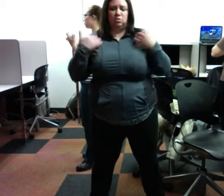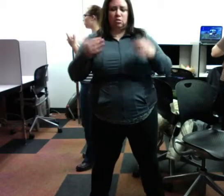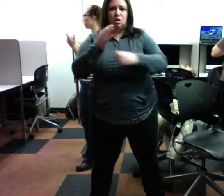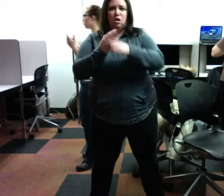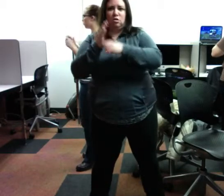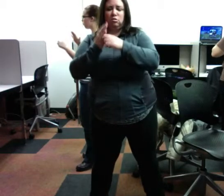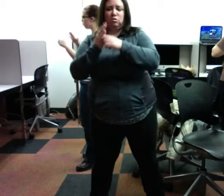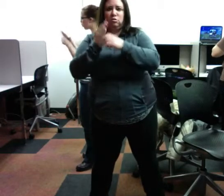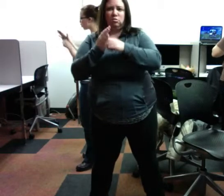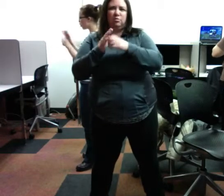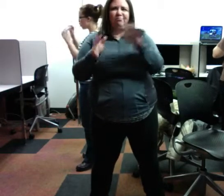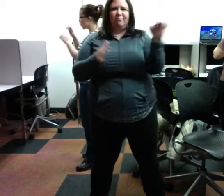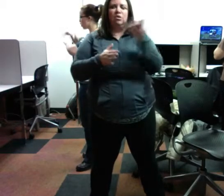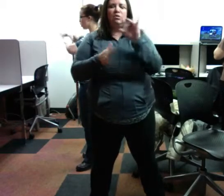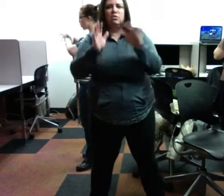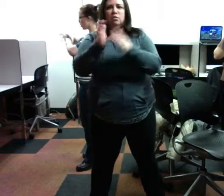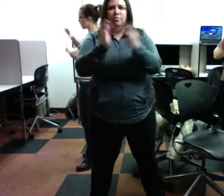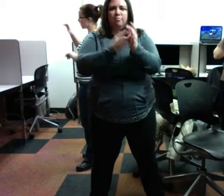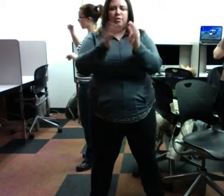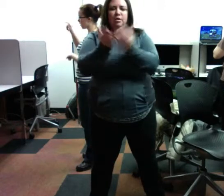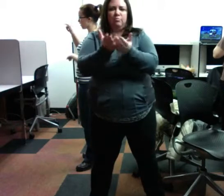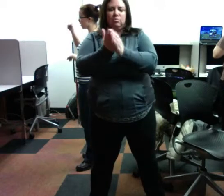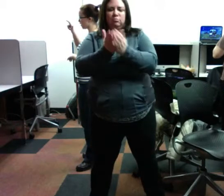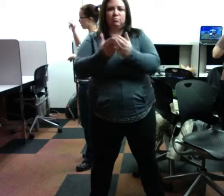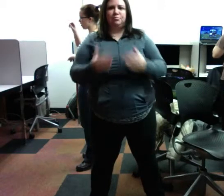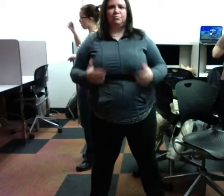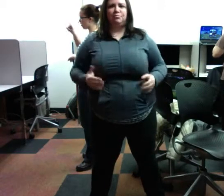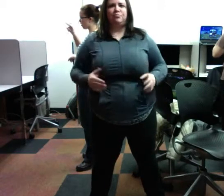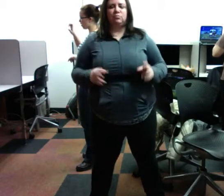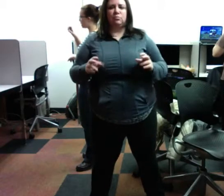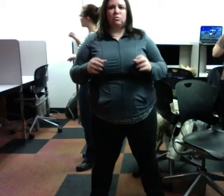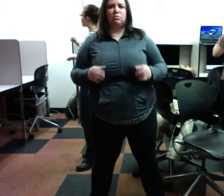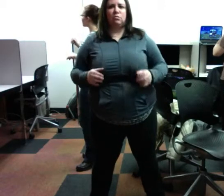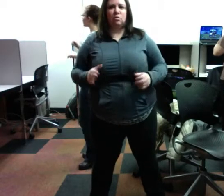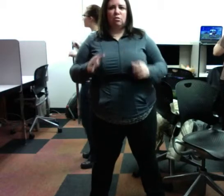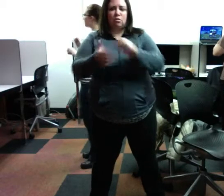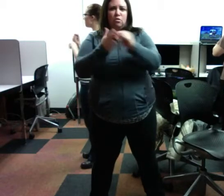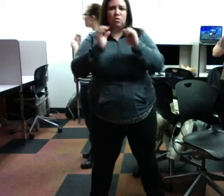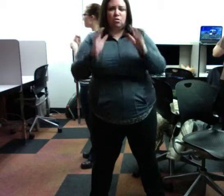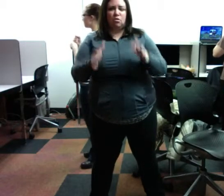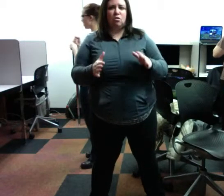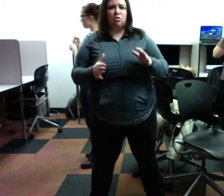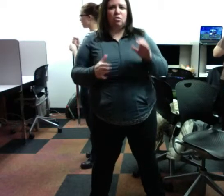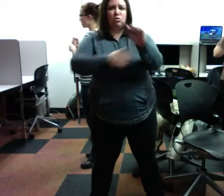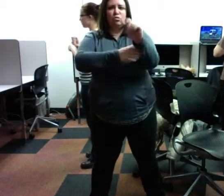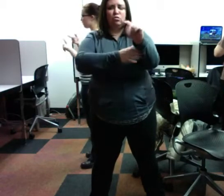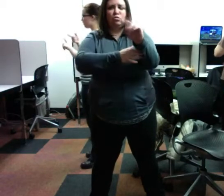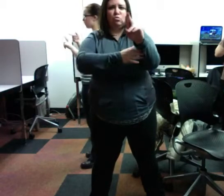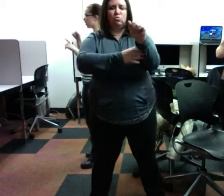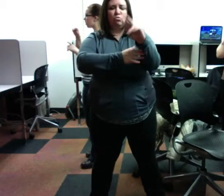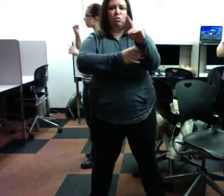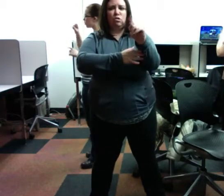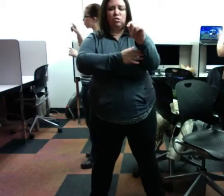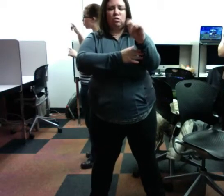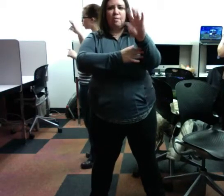generation. It was created by a fellow named Stuart Brand, not far from here in Menlo Park, and he brought it to life with his poetic